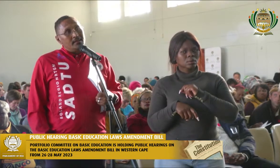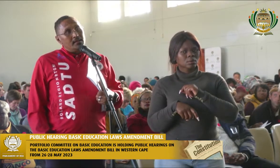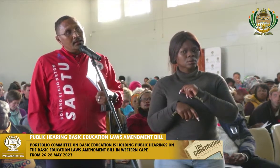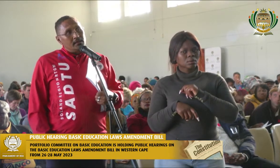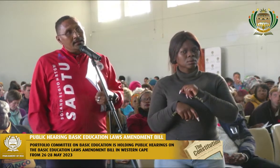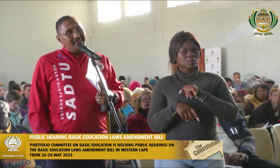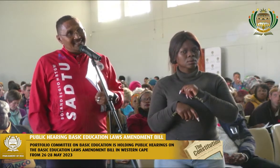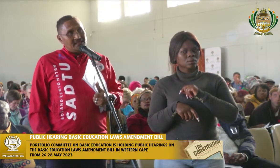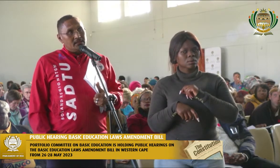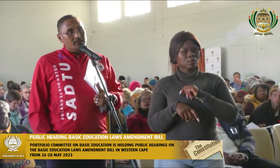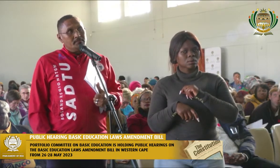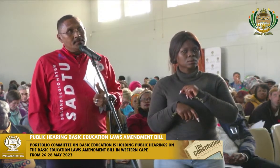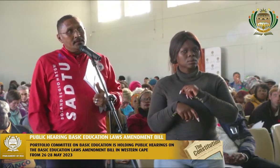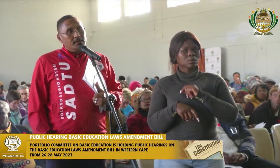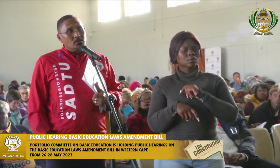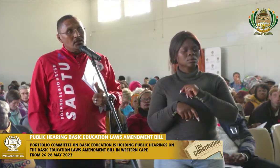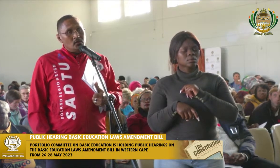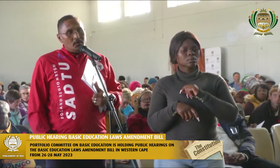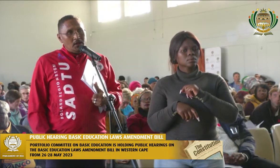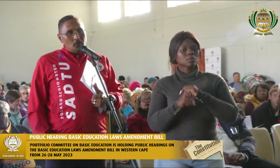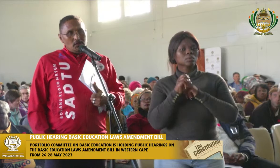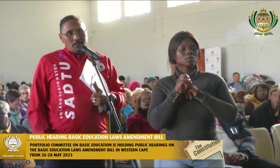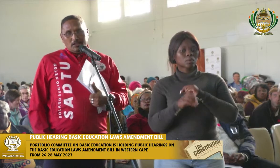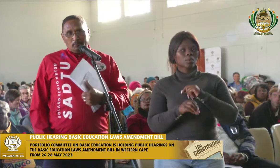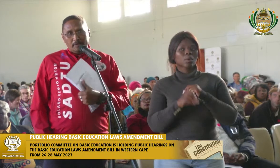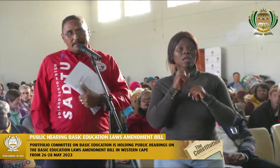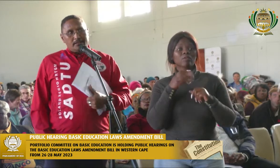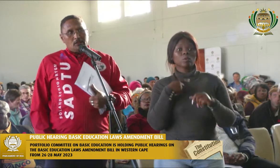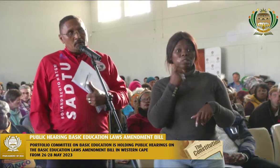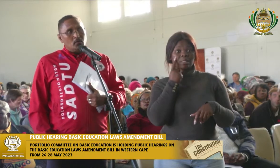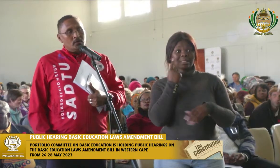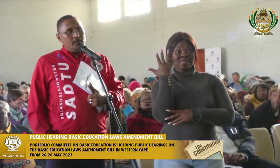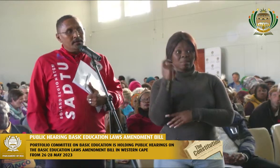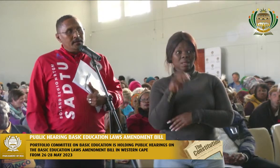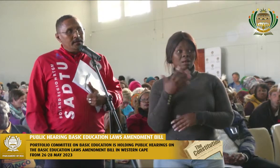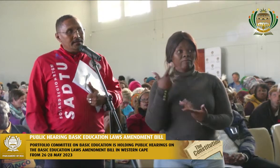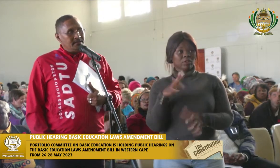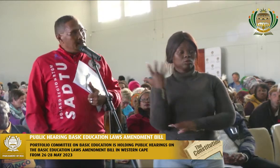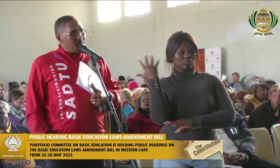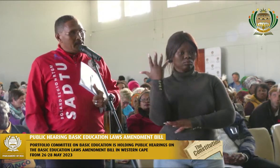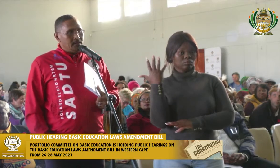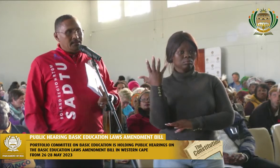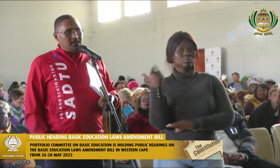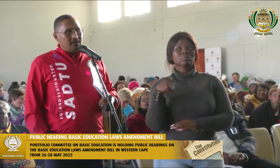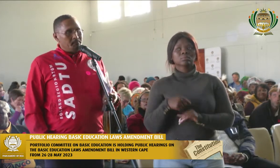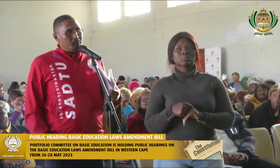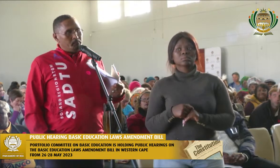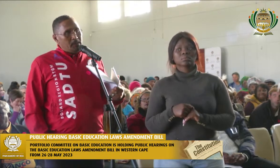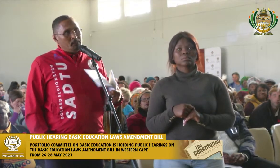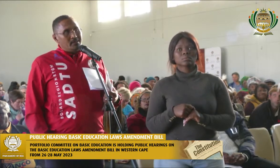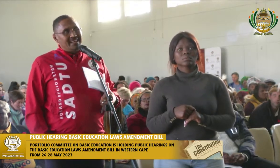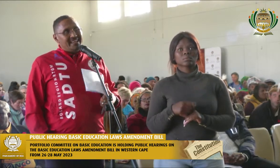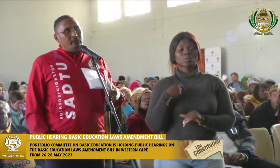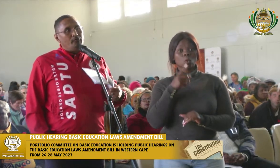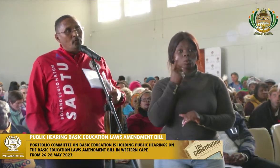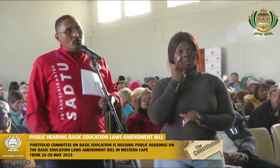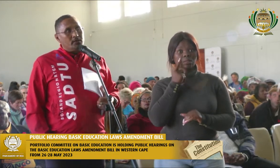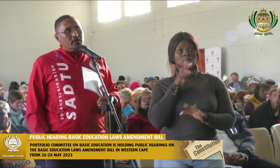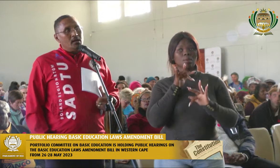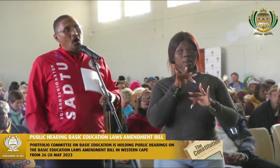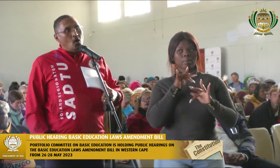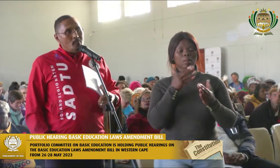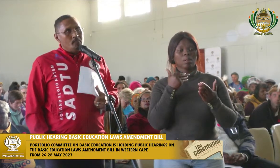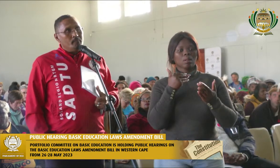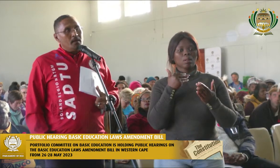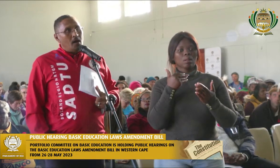internal accessor. So if you see the speakers that spoke, it's the people that can